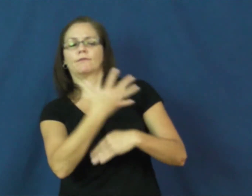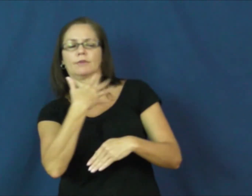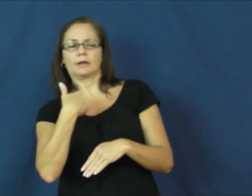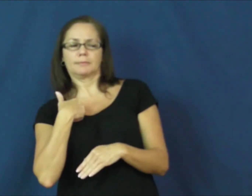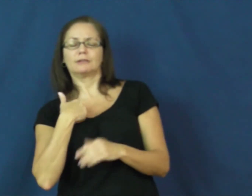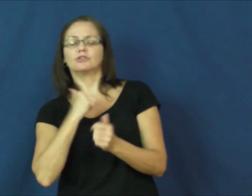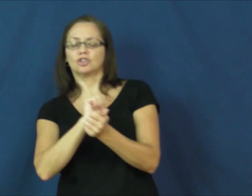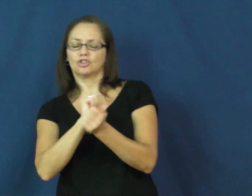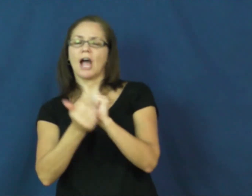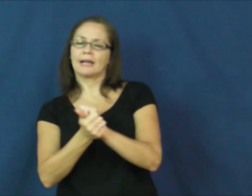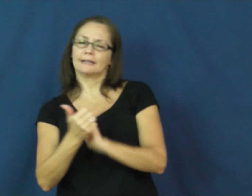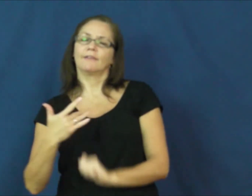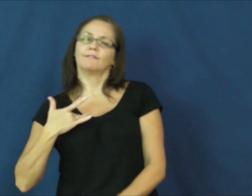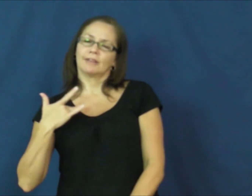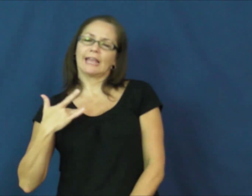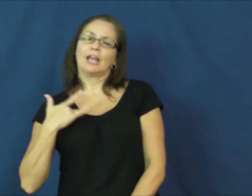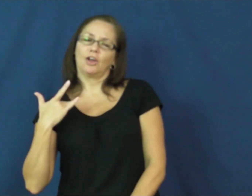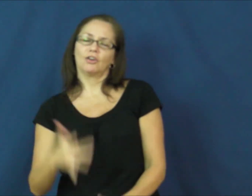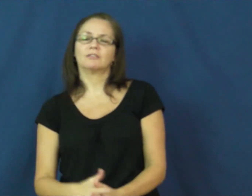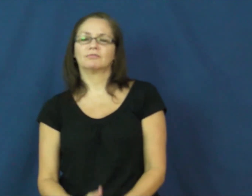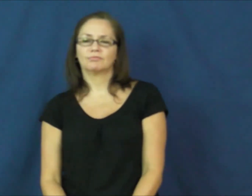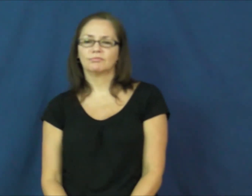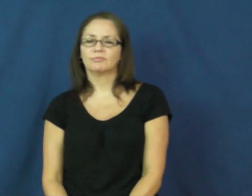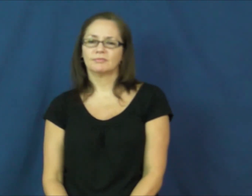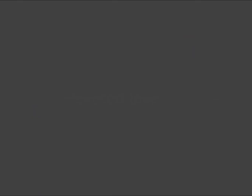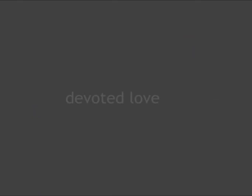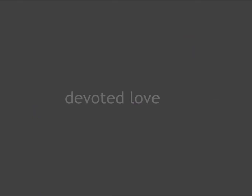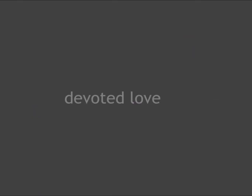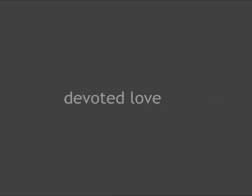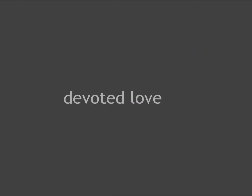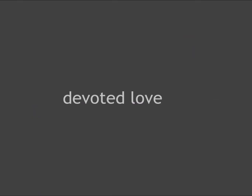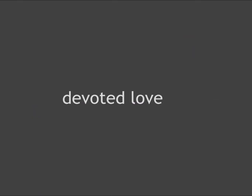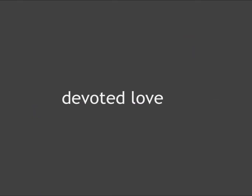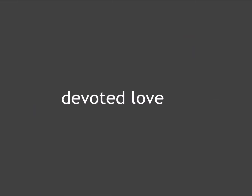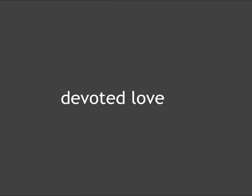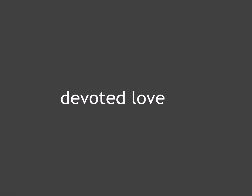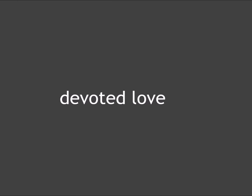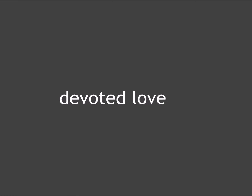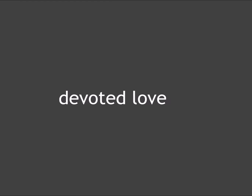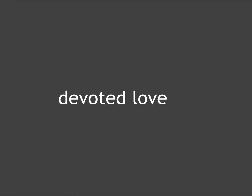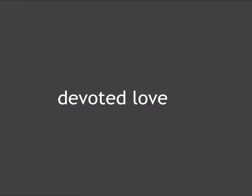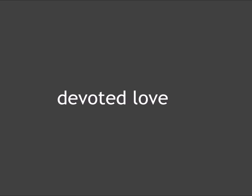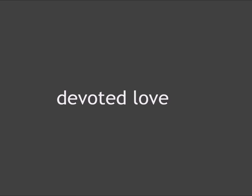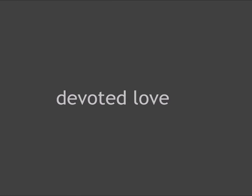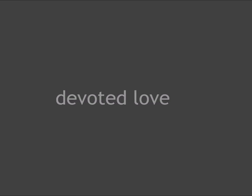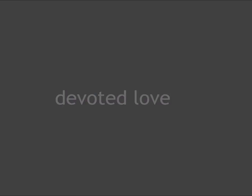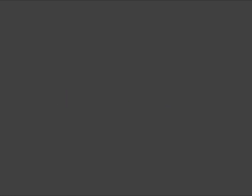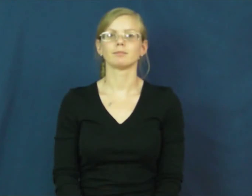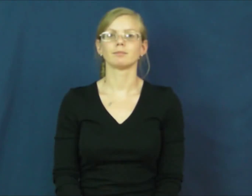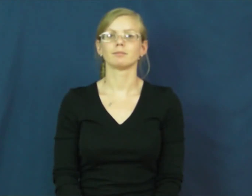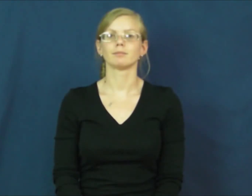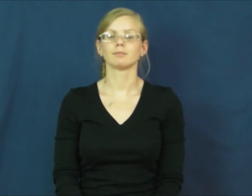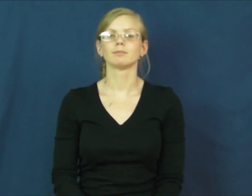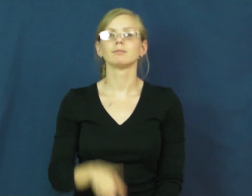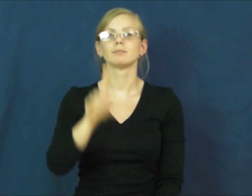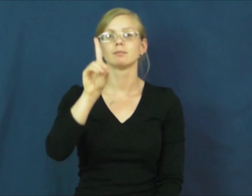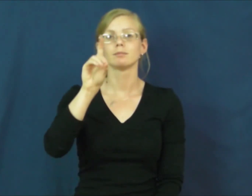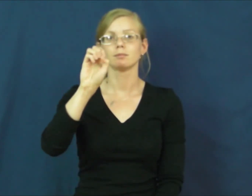everywhere I go You're my heart, you're my soul You're